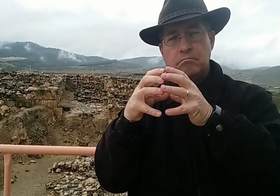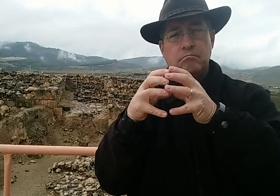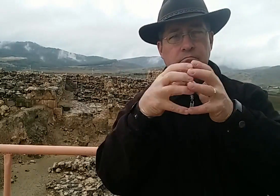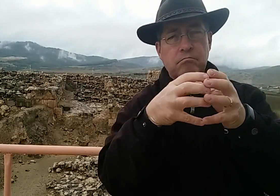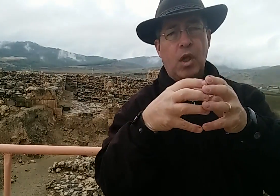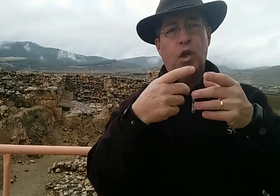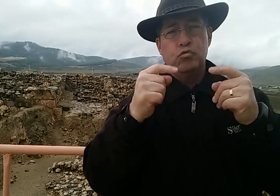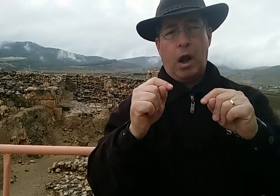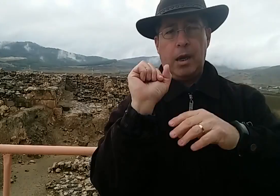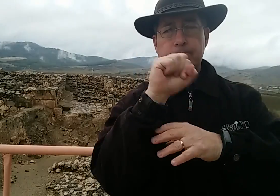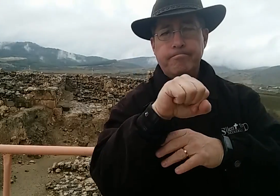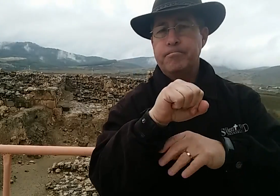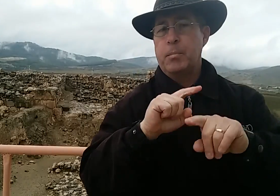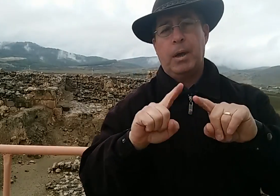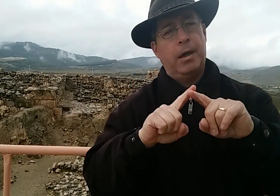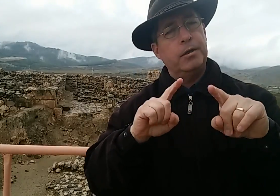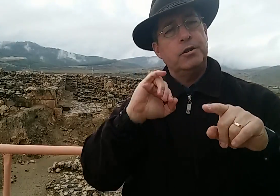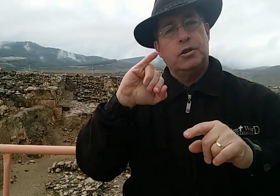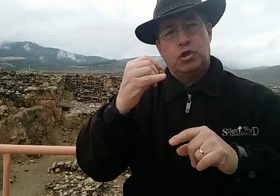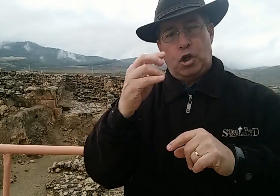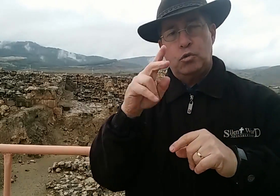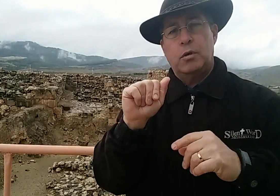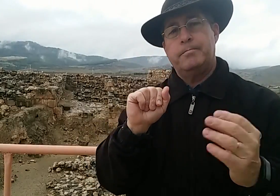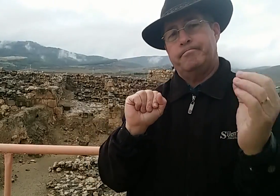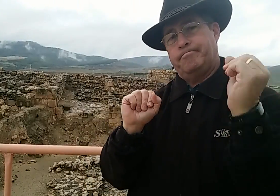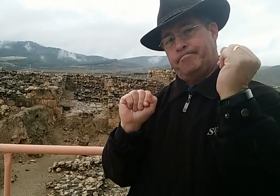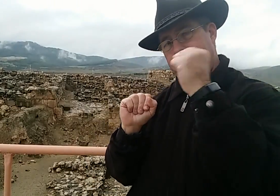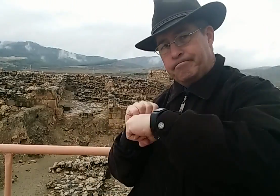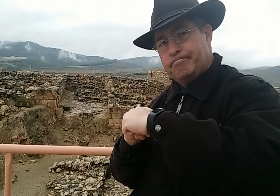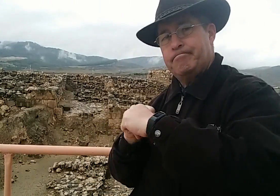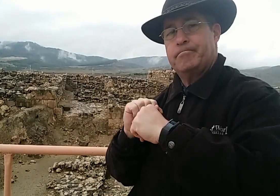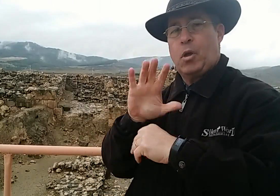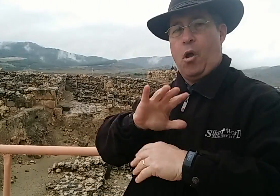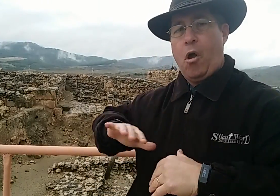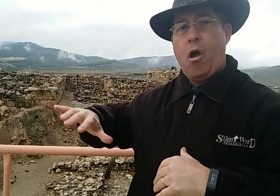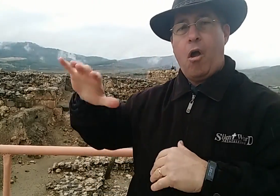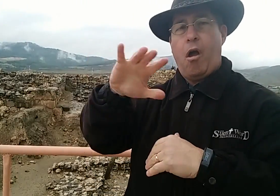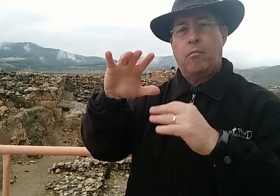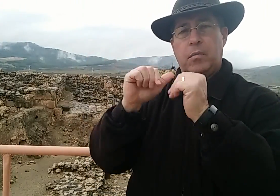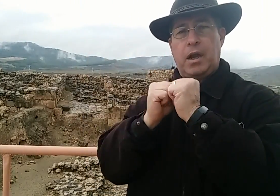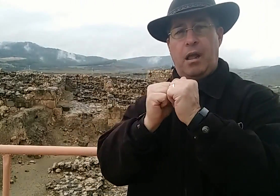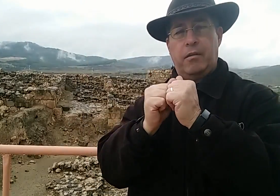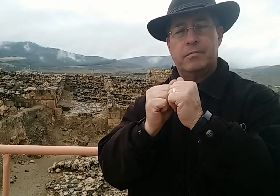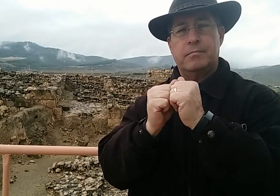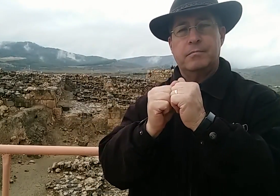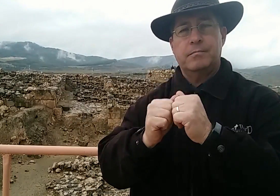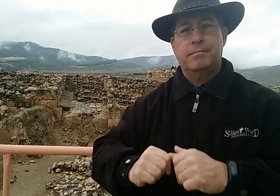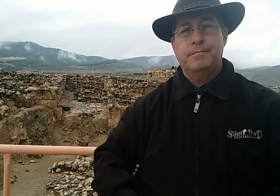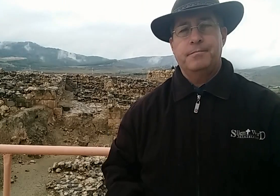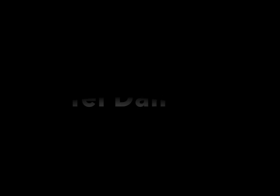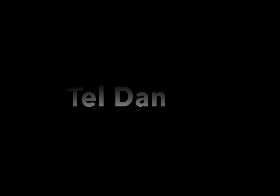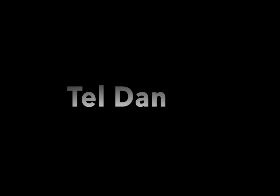All of these together, they tried to defeat Joshua, but Joshua was able to defeat all of that